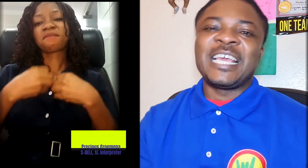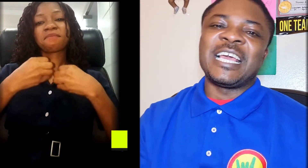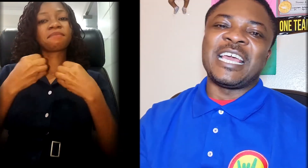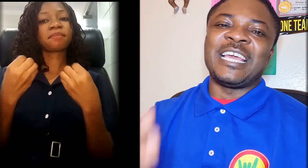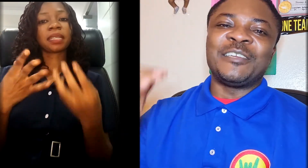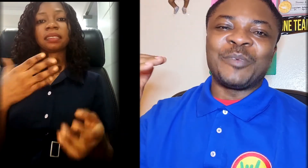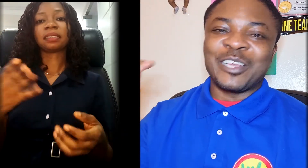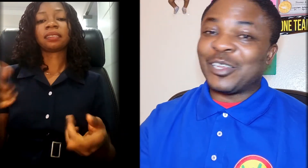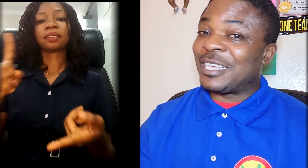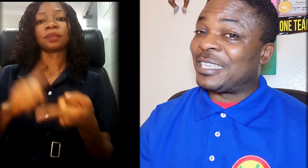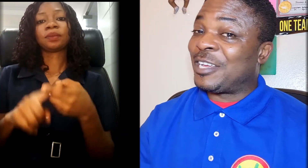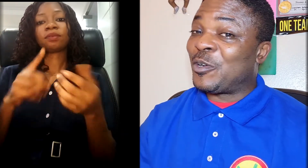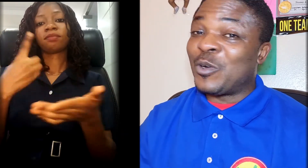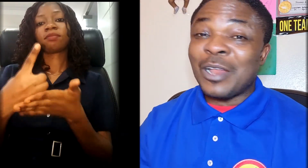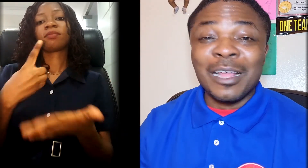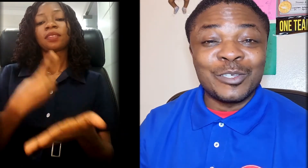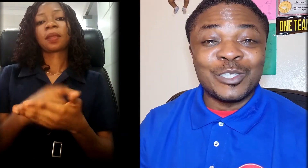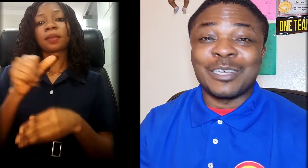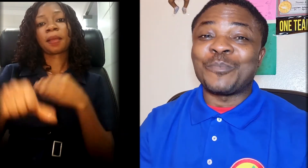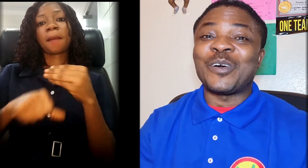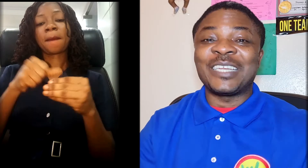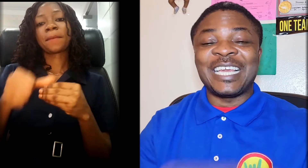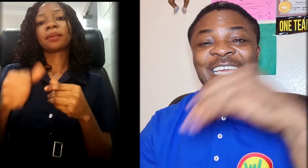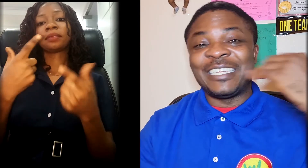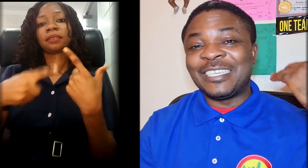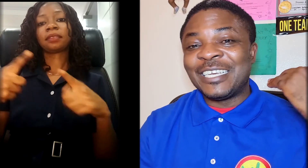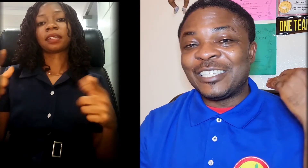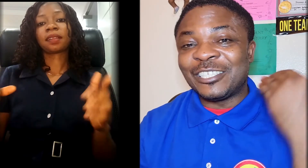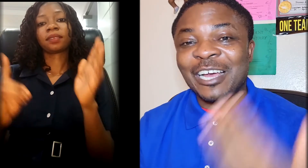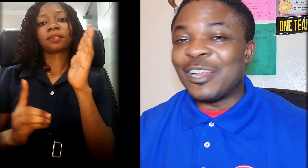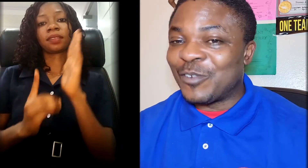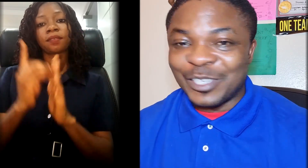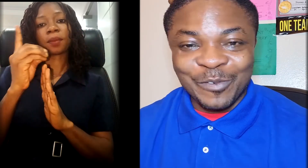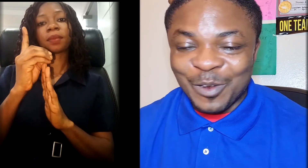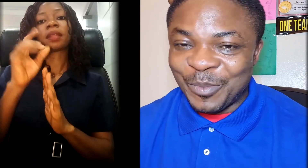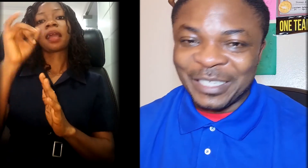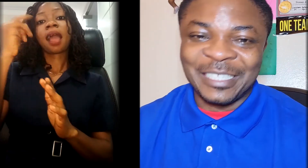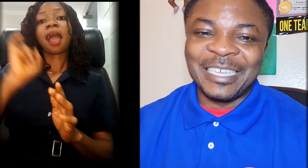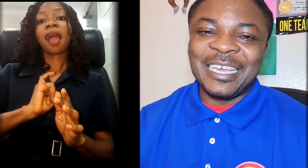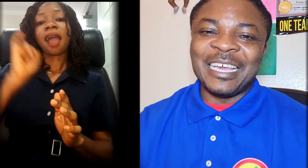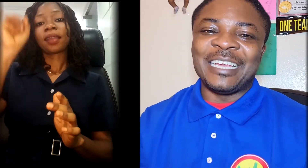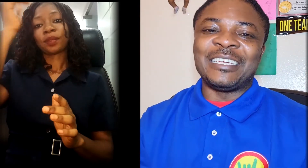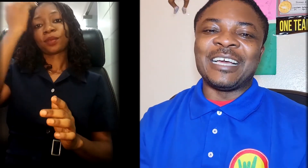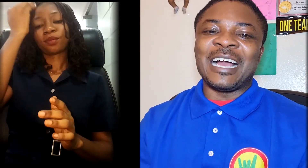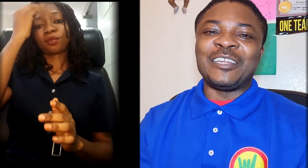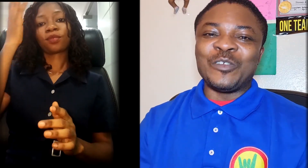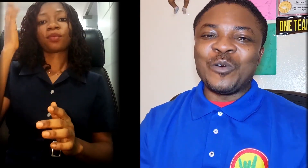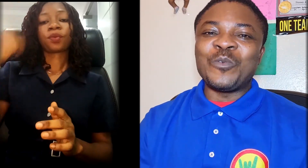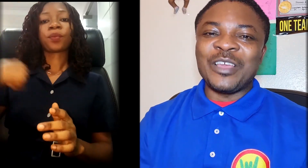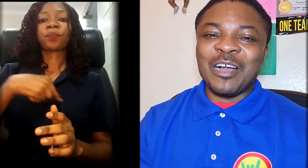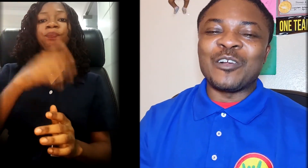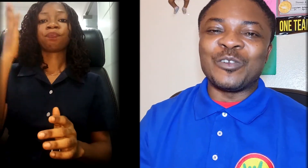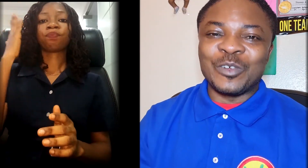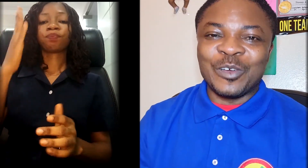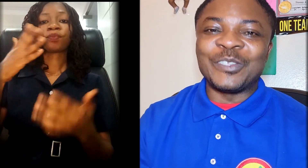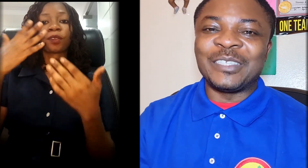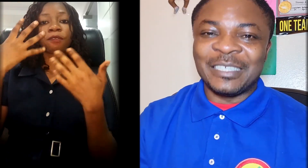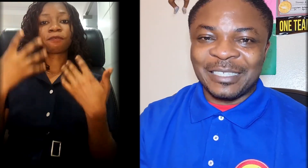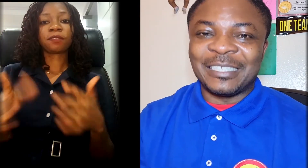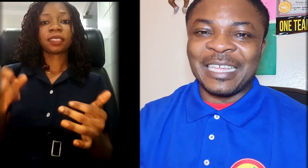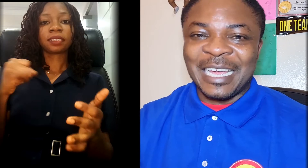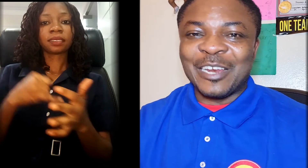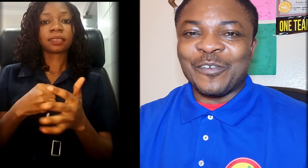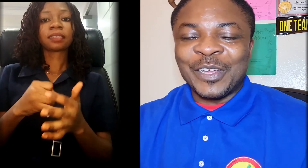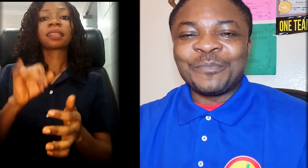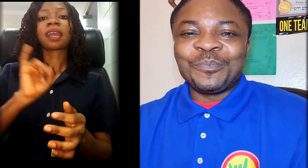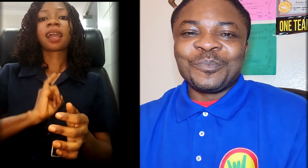today, and because there's a whole lot to talk about in child language development, and I know we are going to go